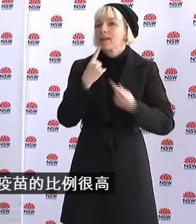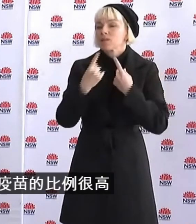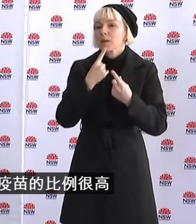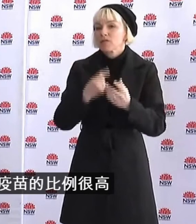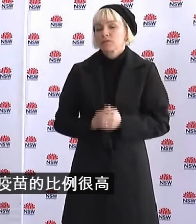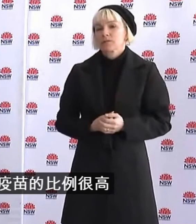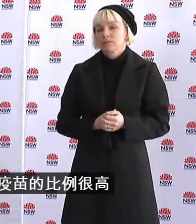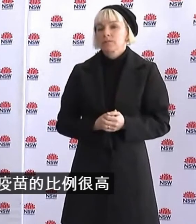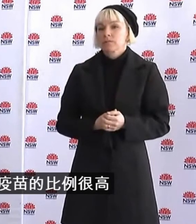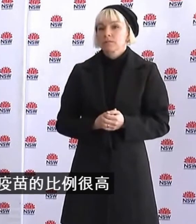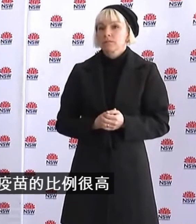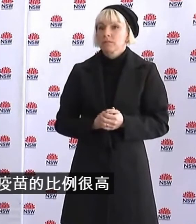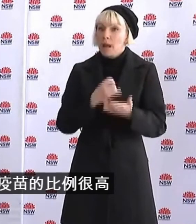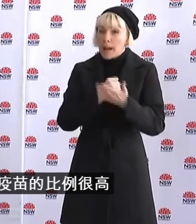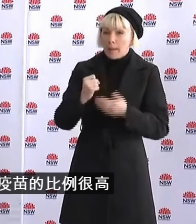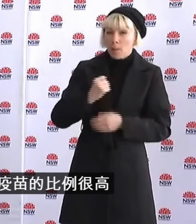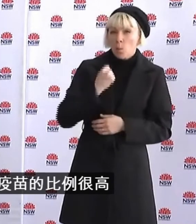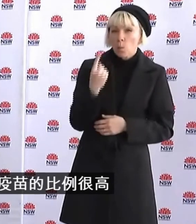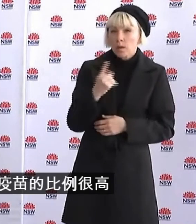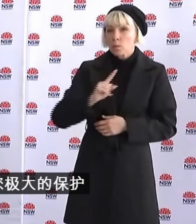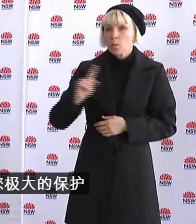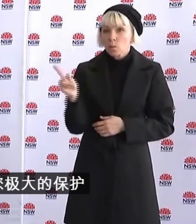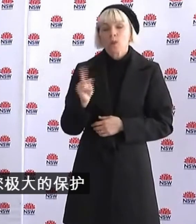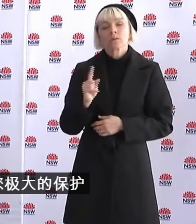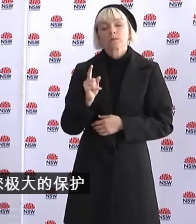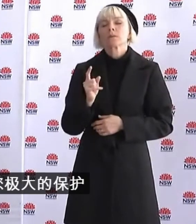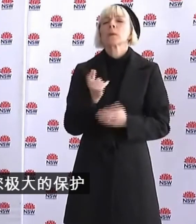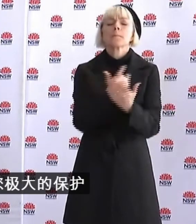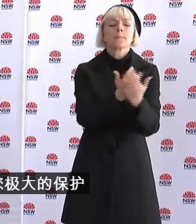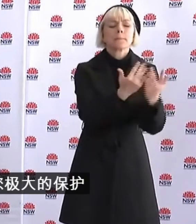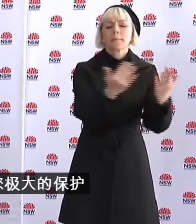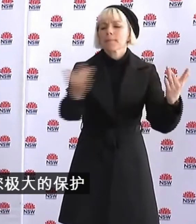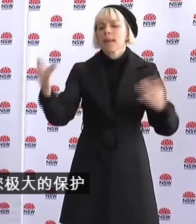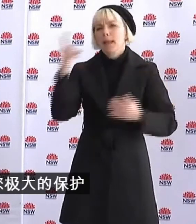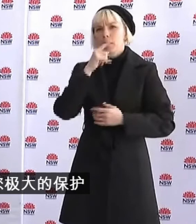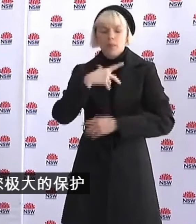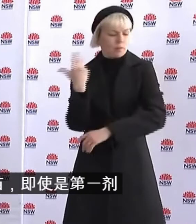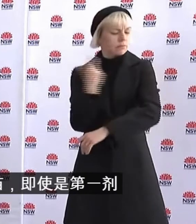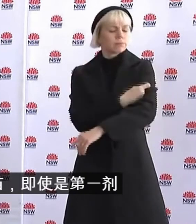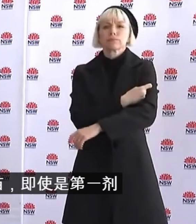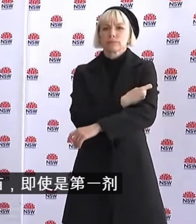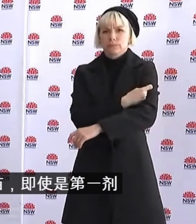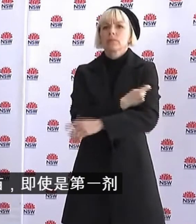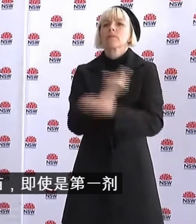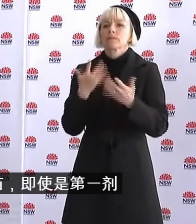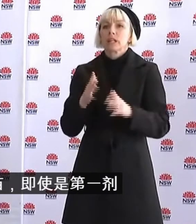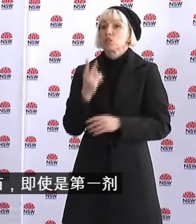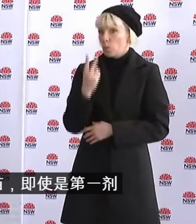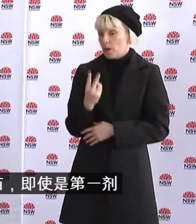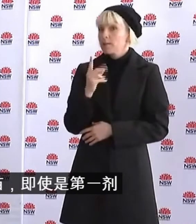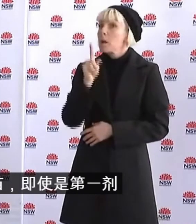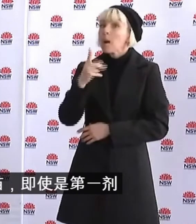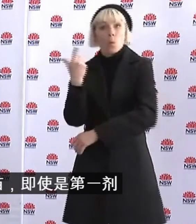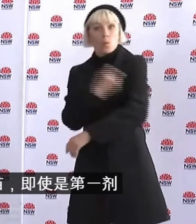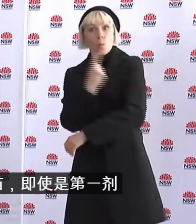freedom is having a high percentage of vaccination, both doses, but even one dose gives you great protection. So if you haven't had any doses